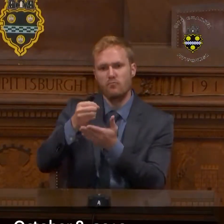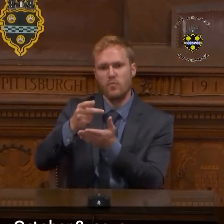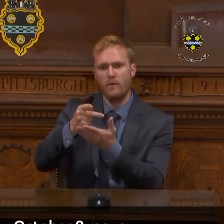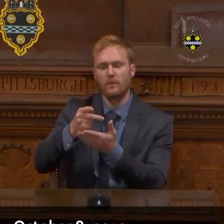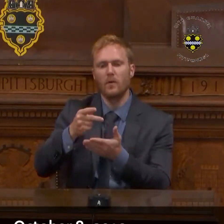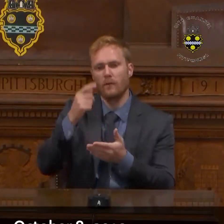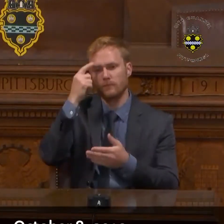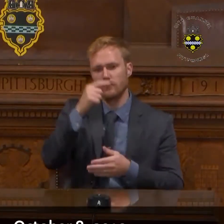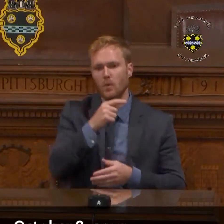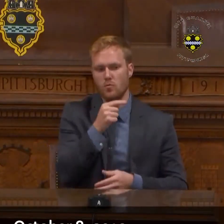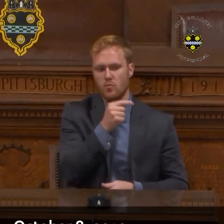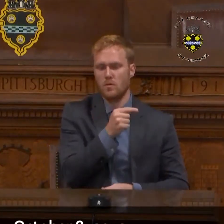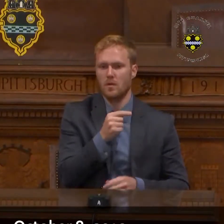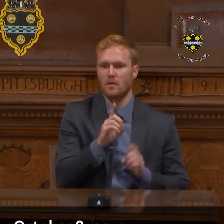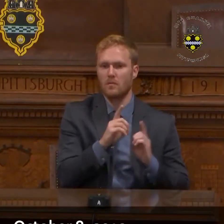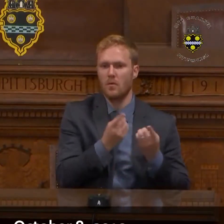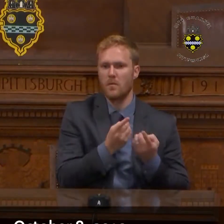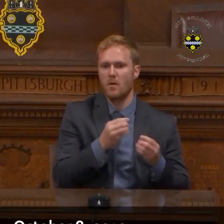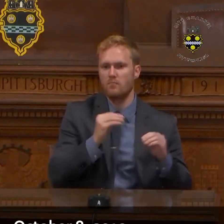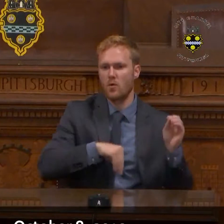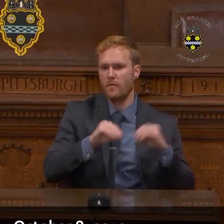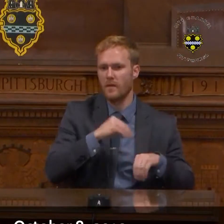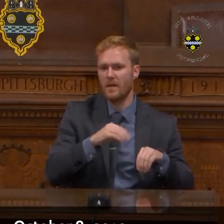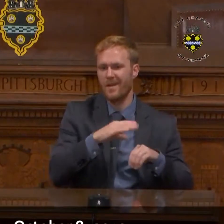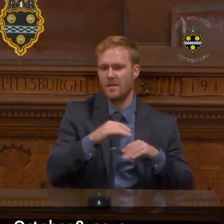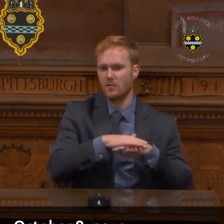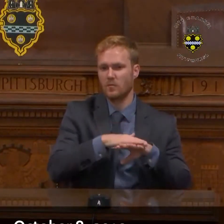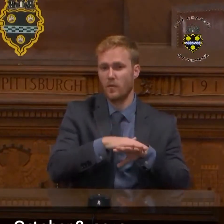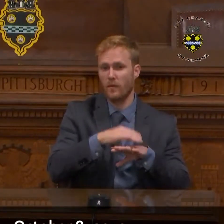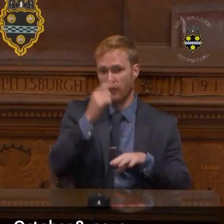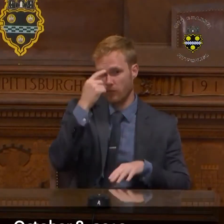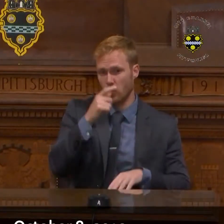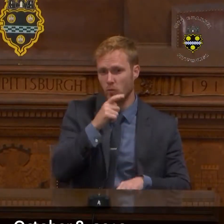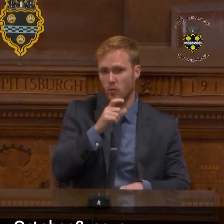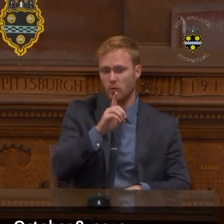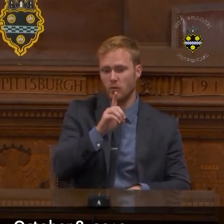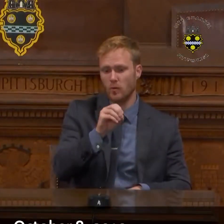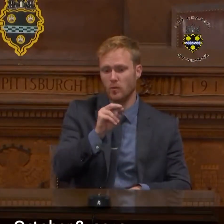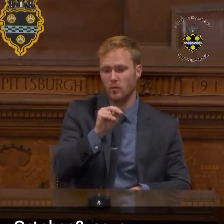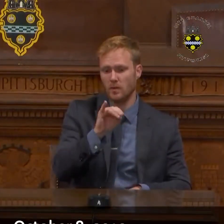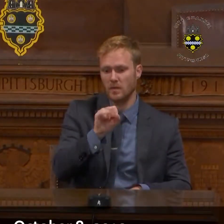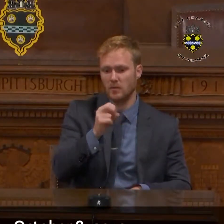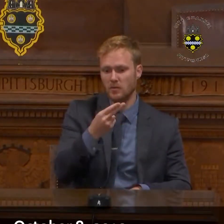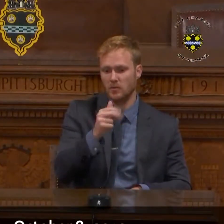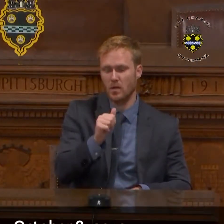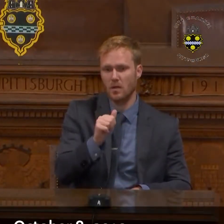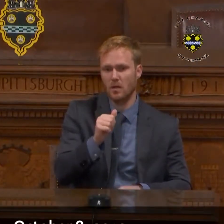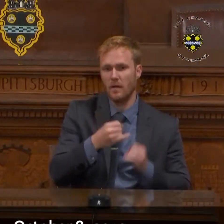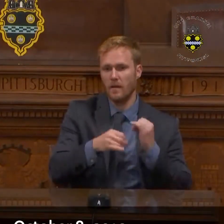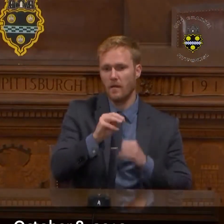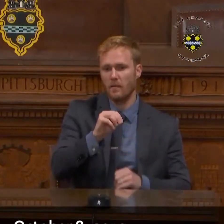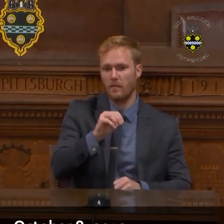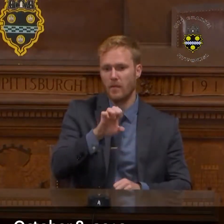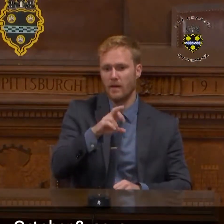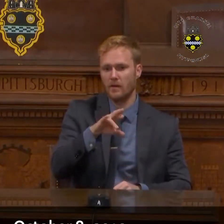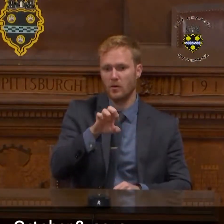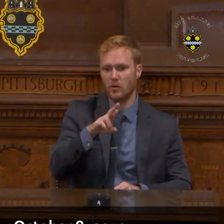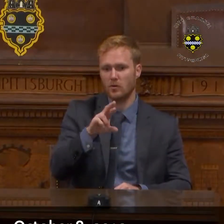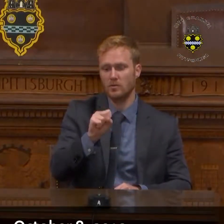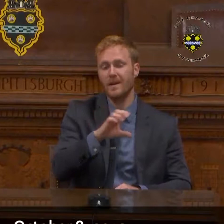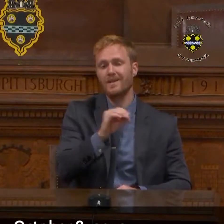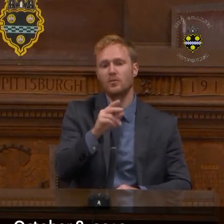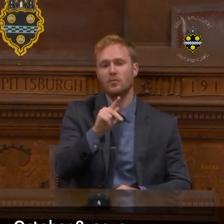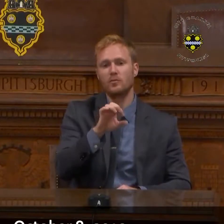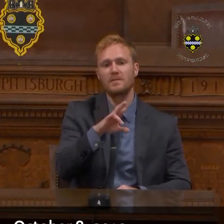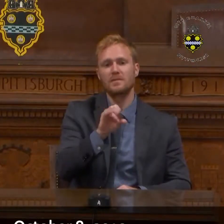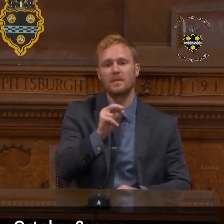and Infrastructure for Donisha Myers and Kristen Saunders, and on behalf of the Department of Public